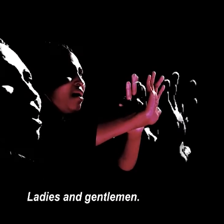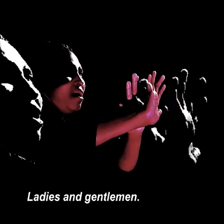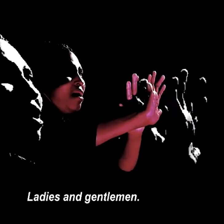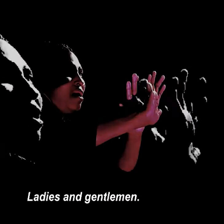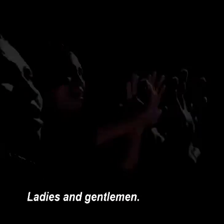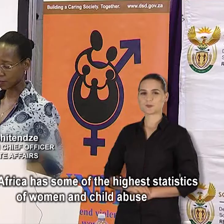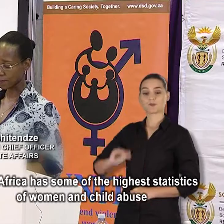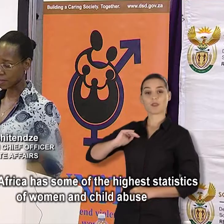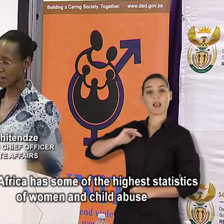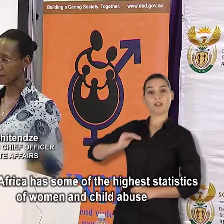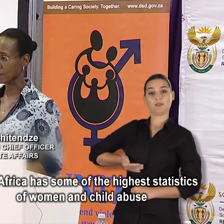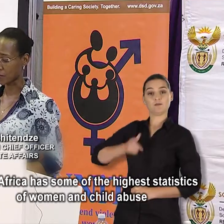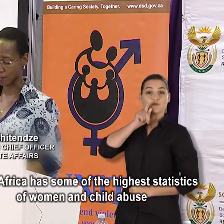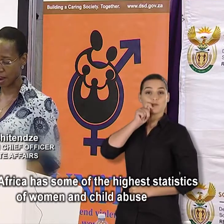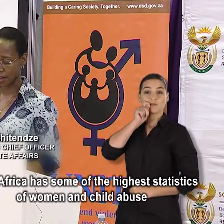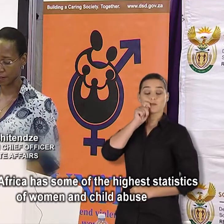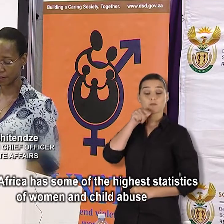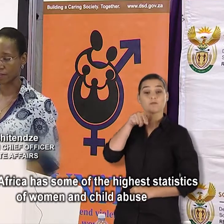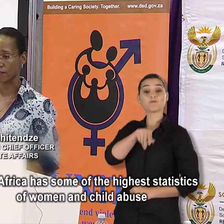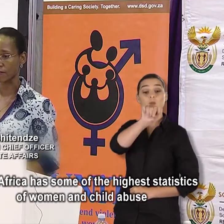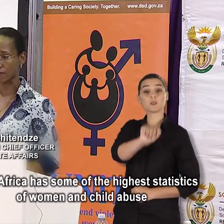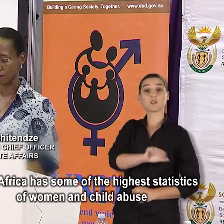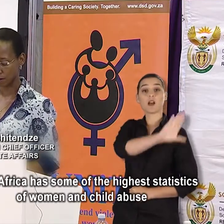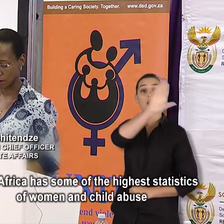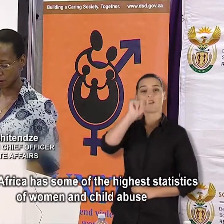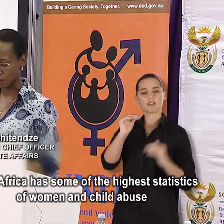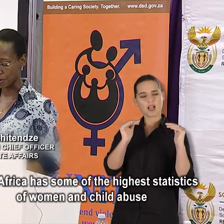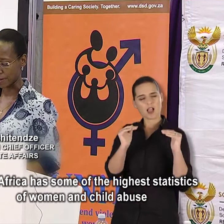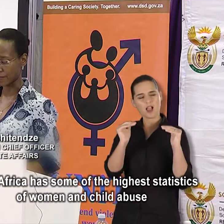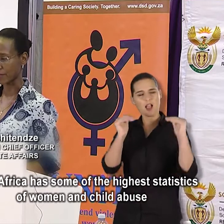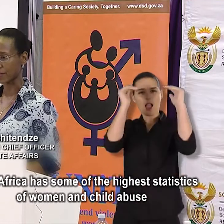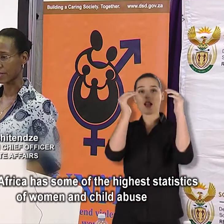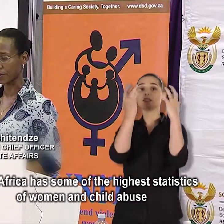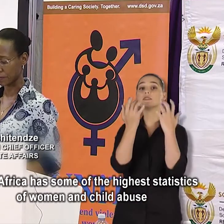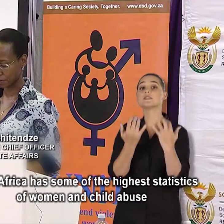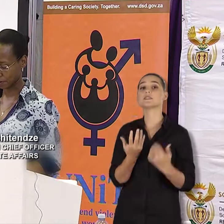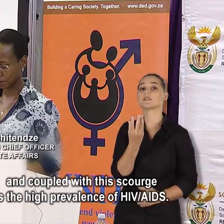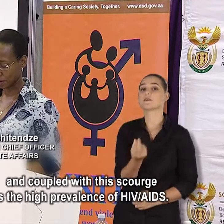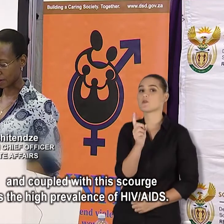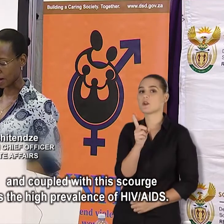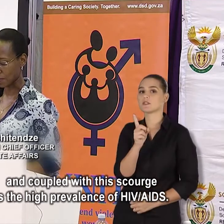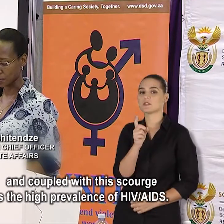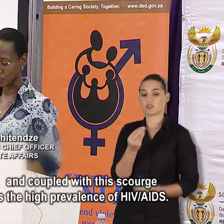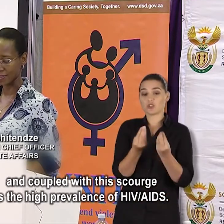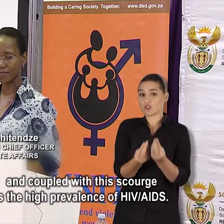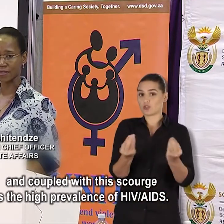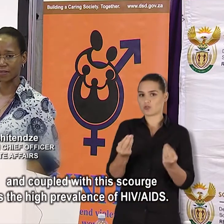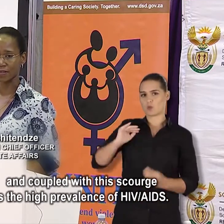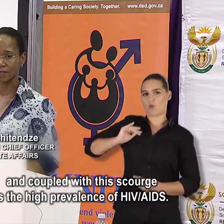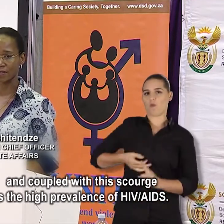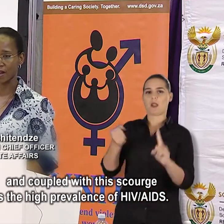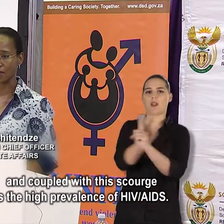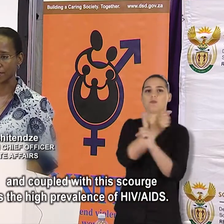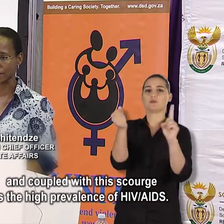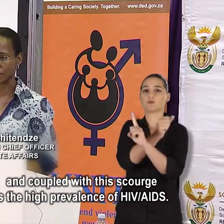Ladies and gentlemen, South Africa has some of the highest statistics on women and children abuse, and coupled with this